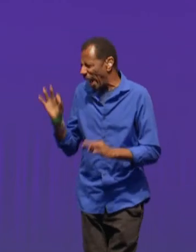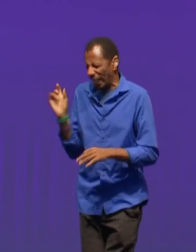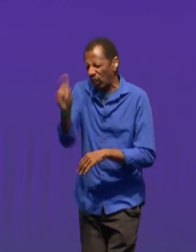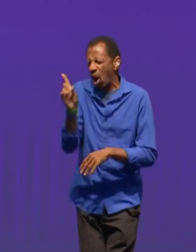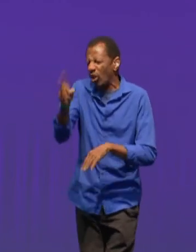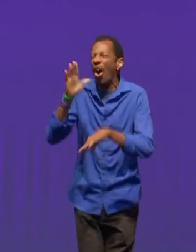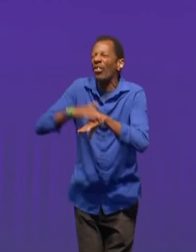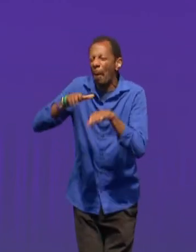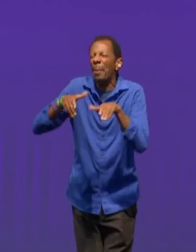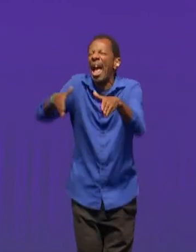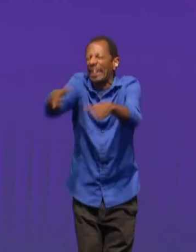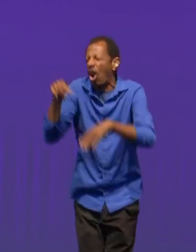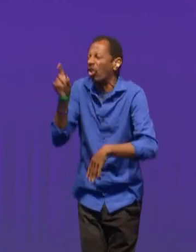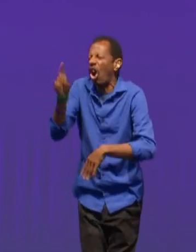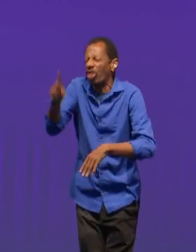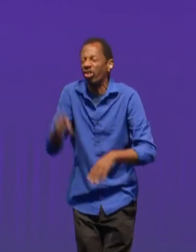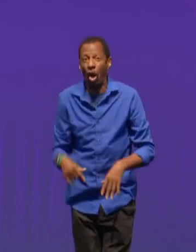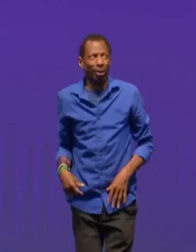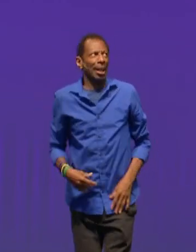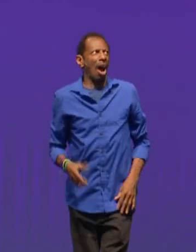get on the plank. Go. Okay.